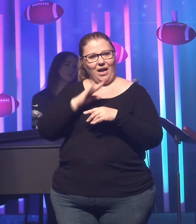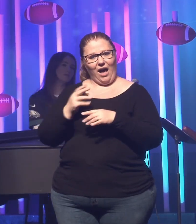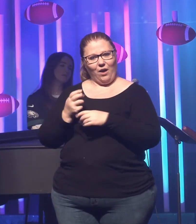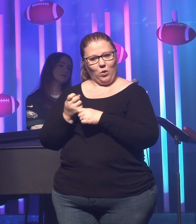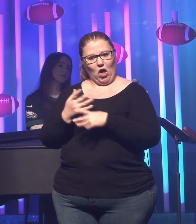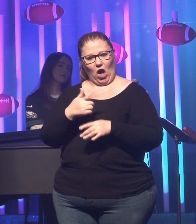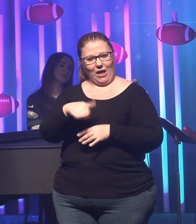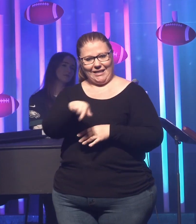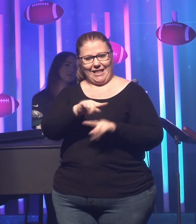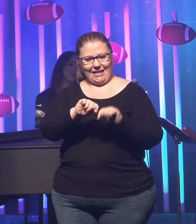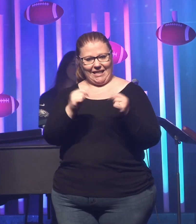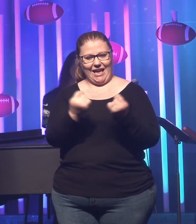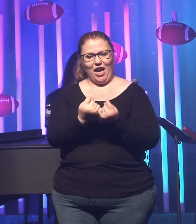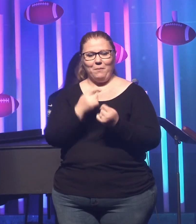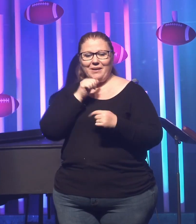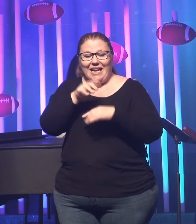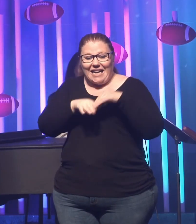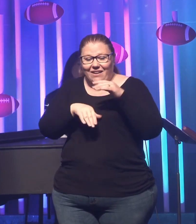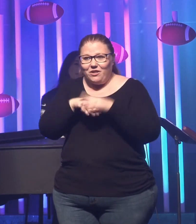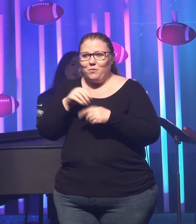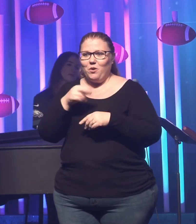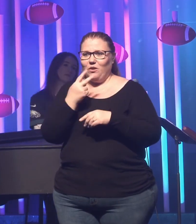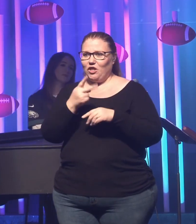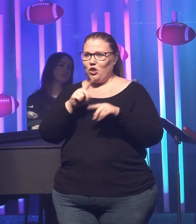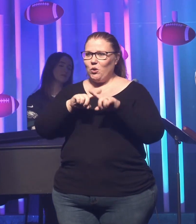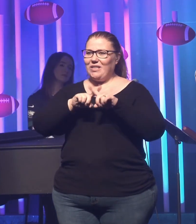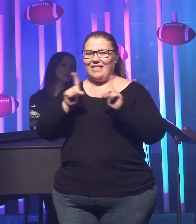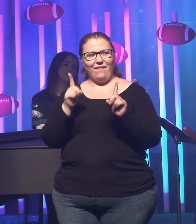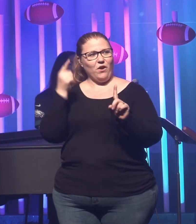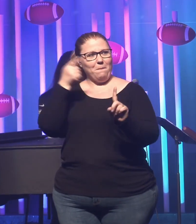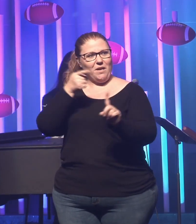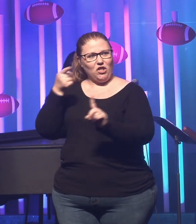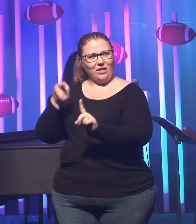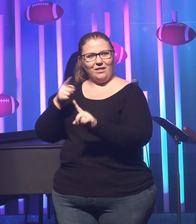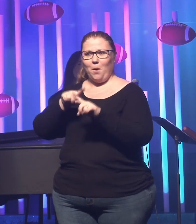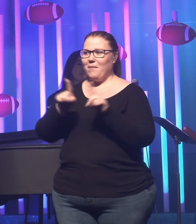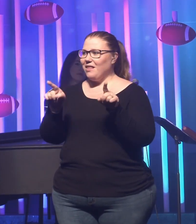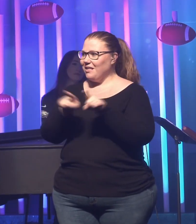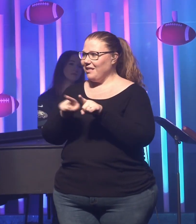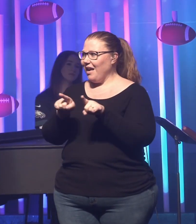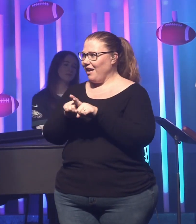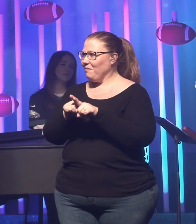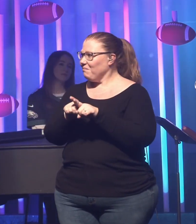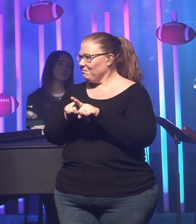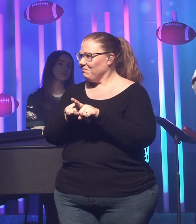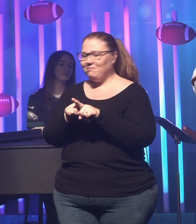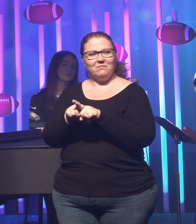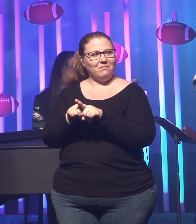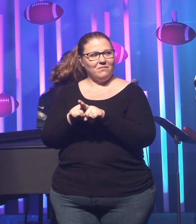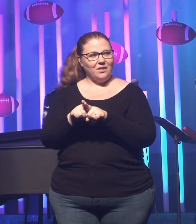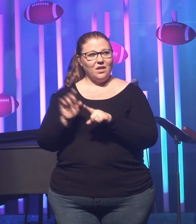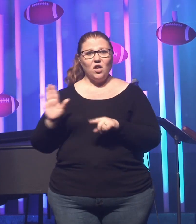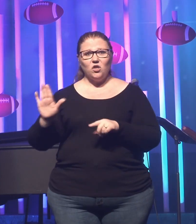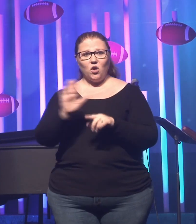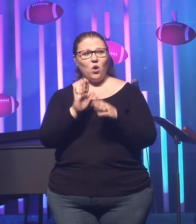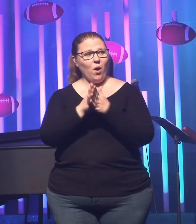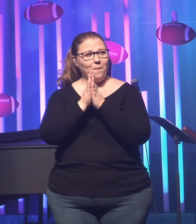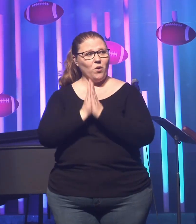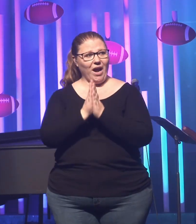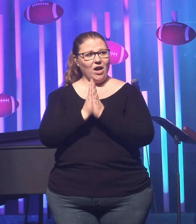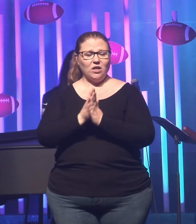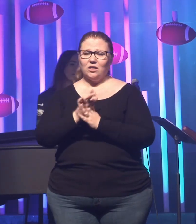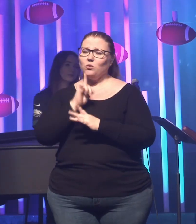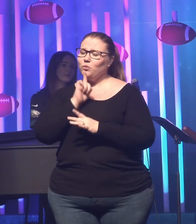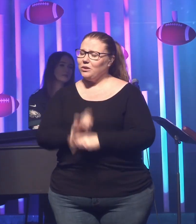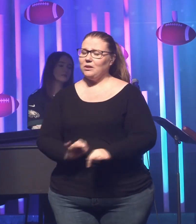zone. Two very different missions, but yet the same mission. And so your prayers are